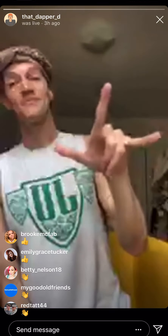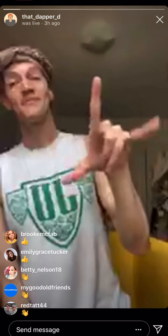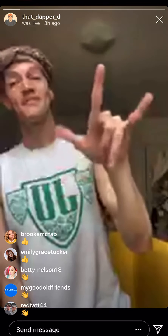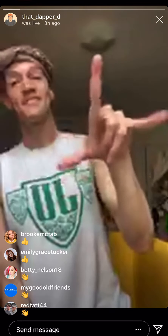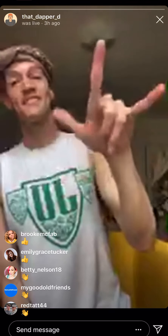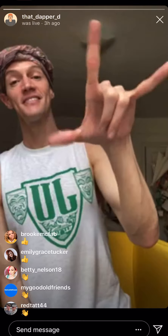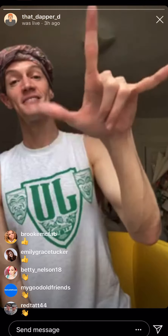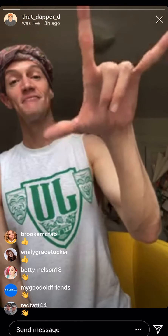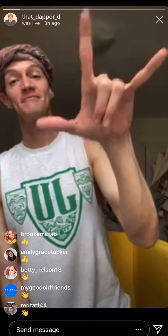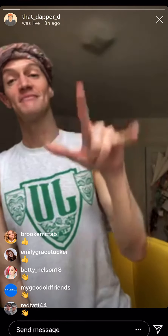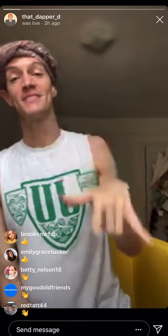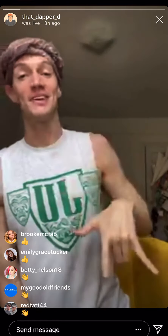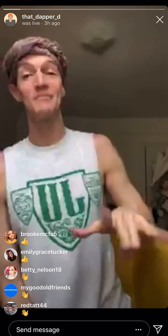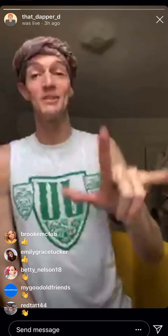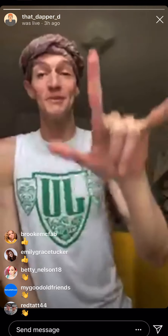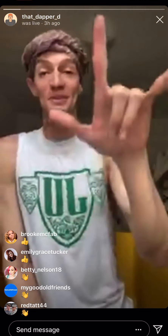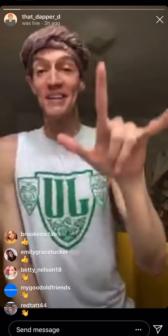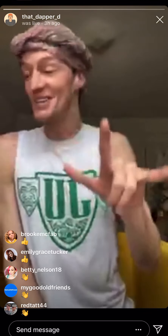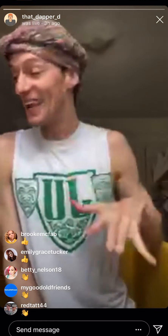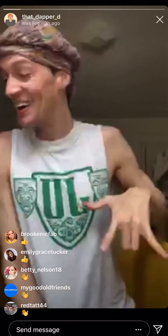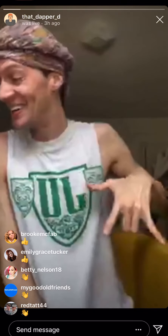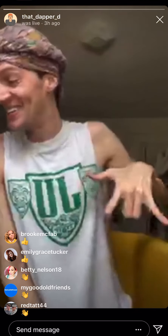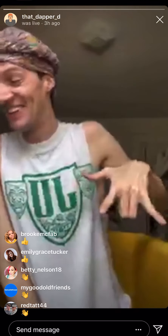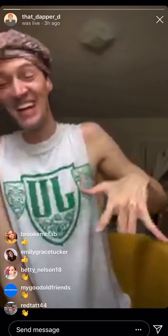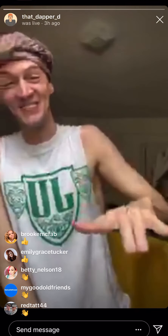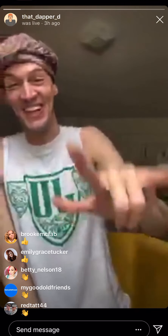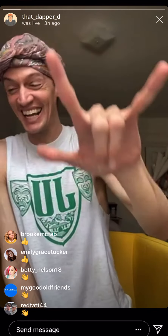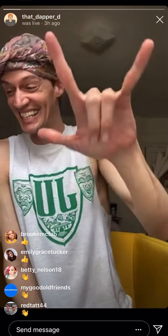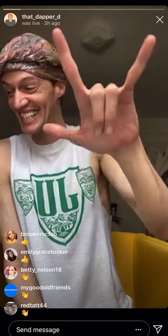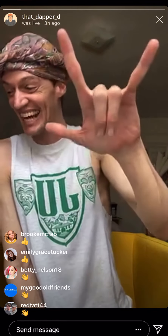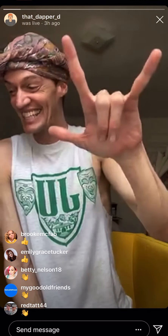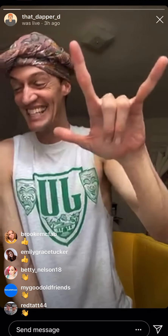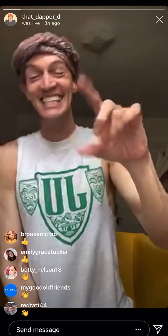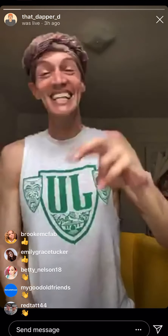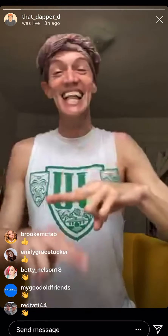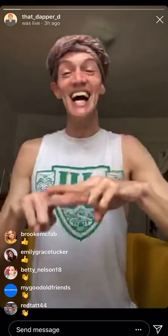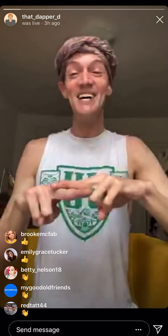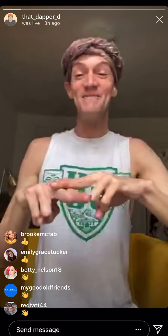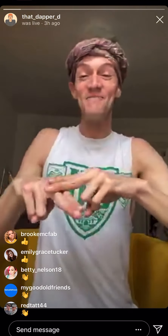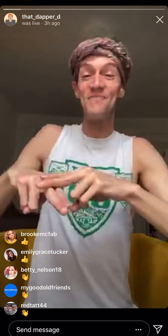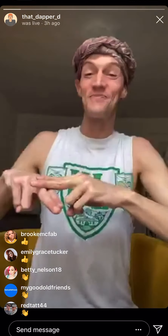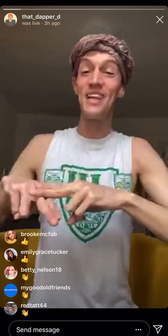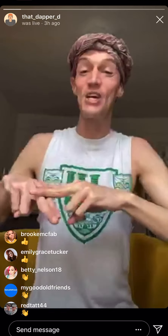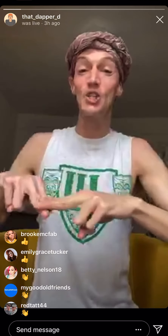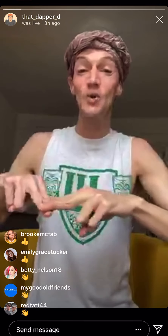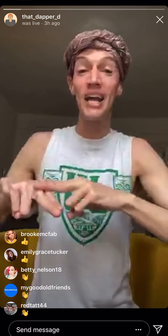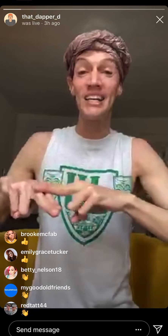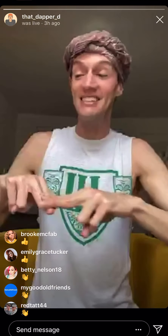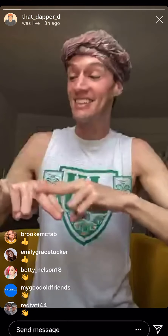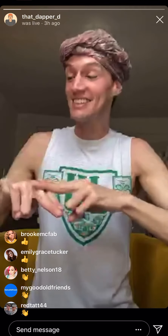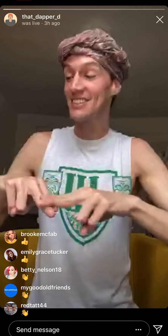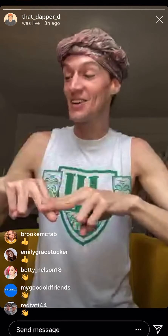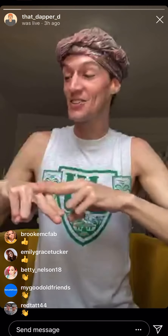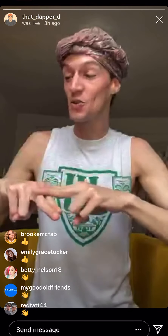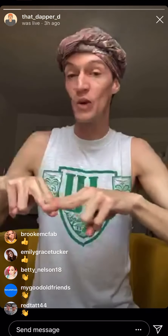um sorry i'm just amusing myself now but airplane jet um train this is also railroad